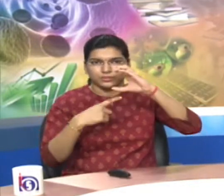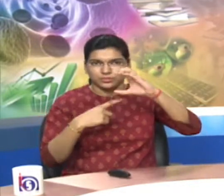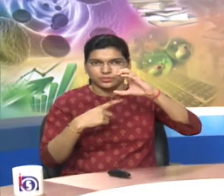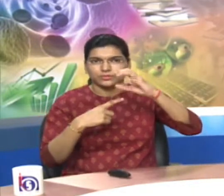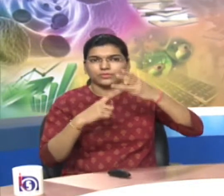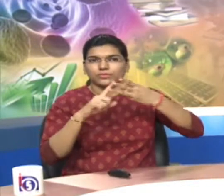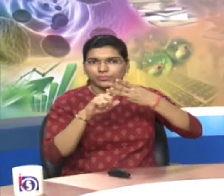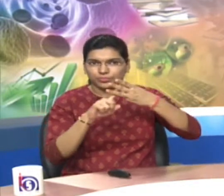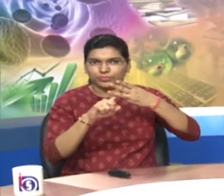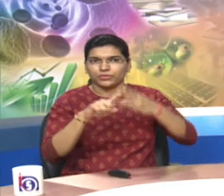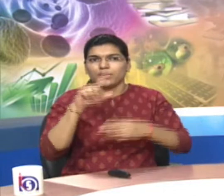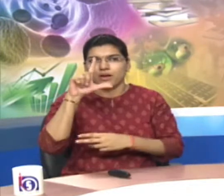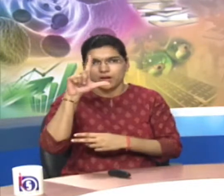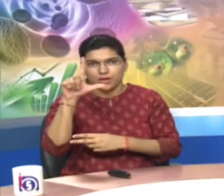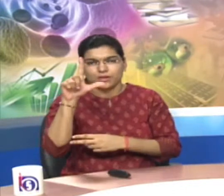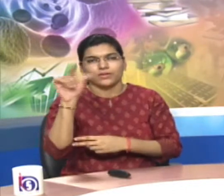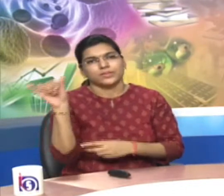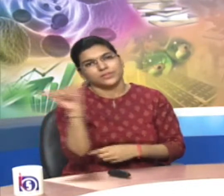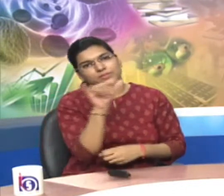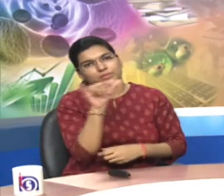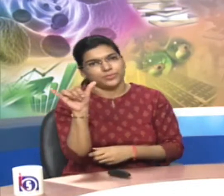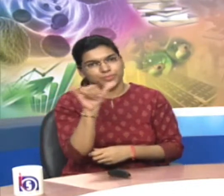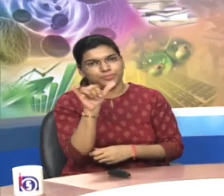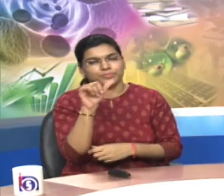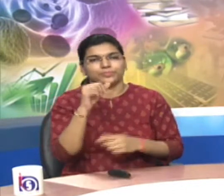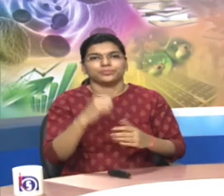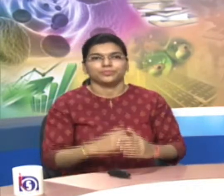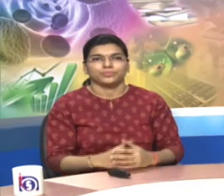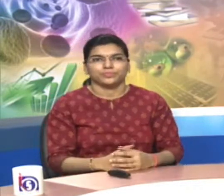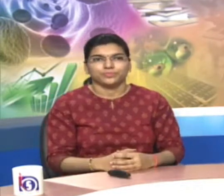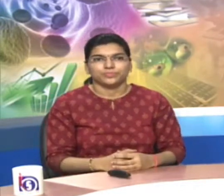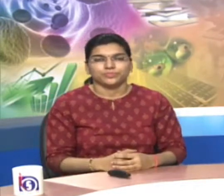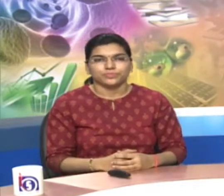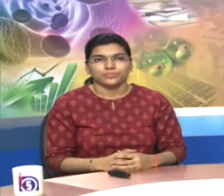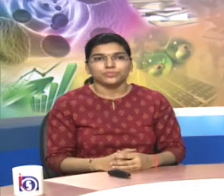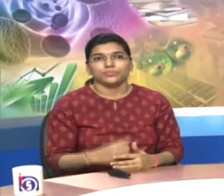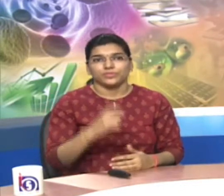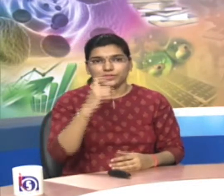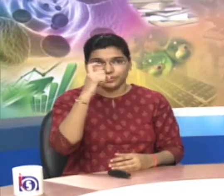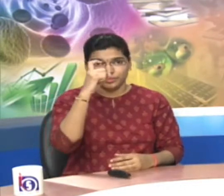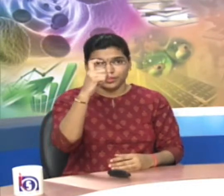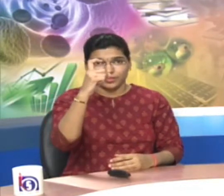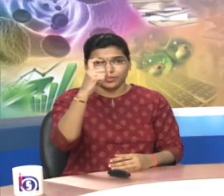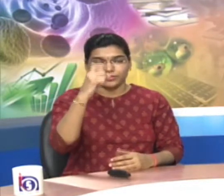in Excel, there are worksheets as we did in previous lesson.